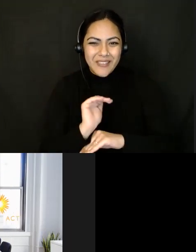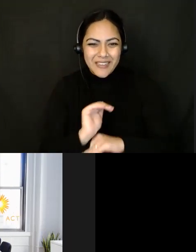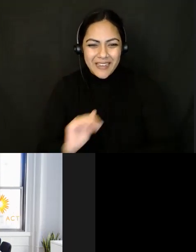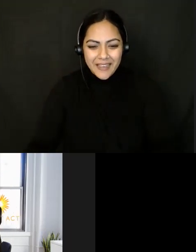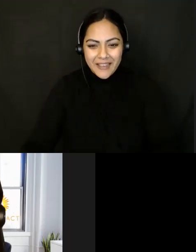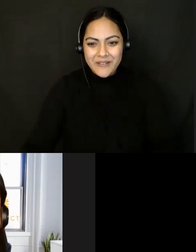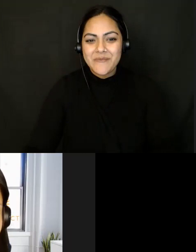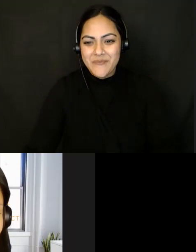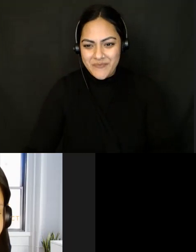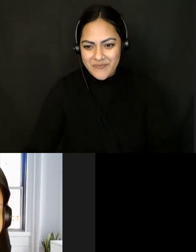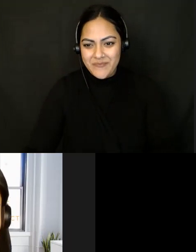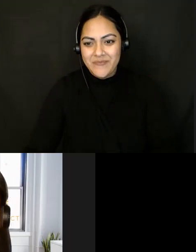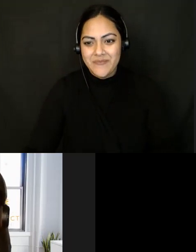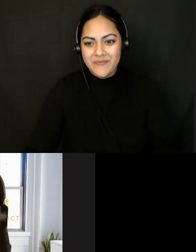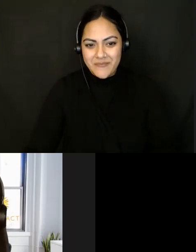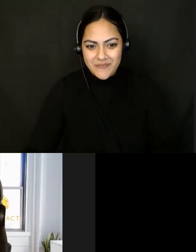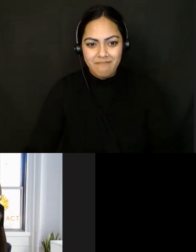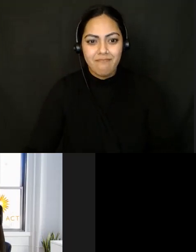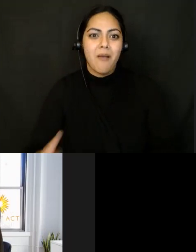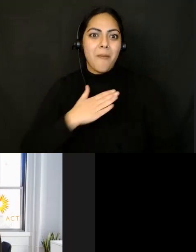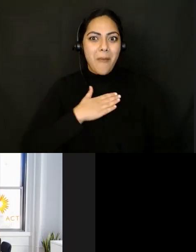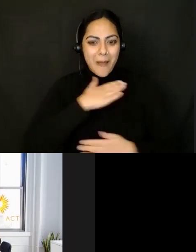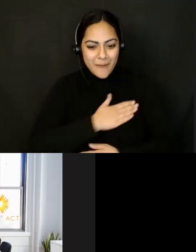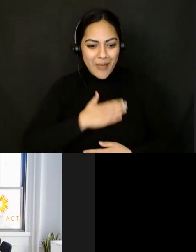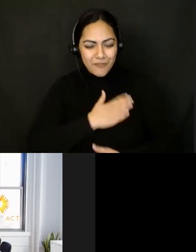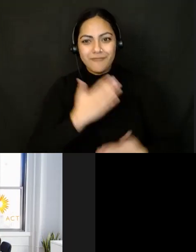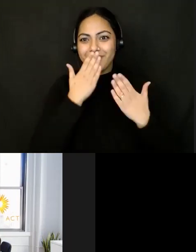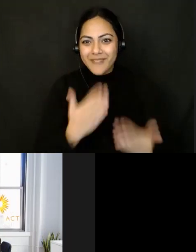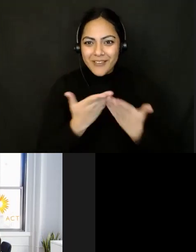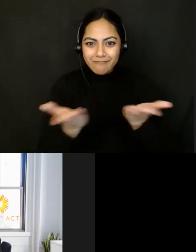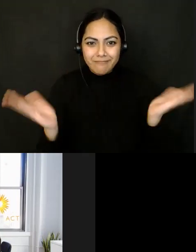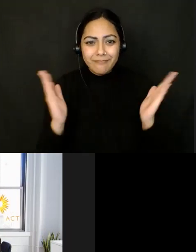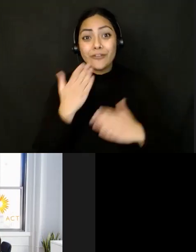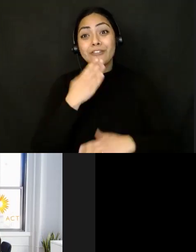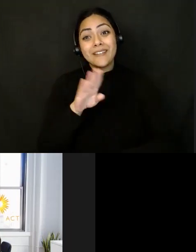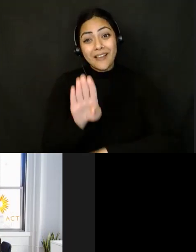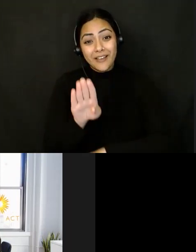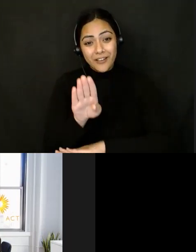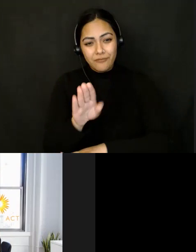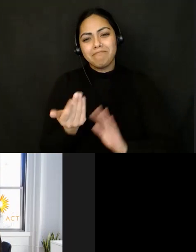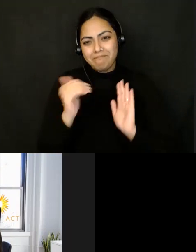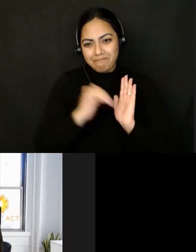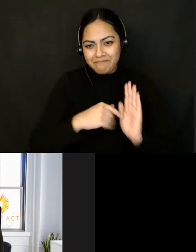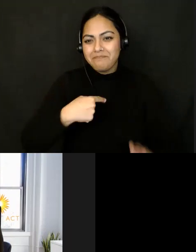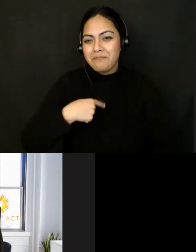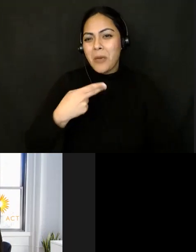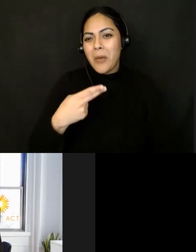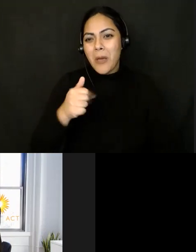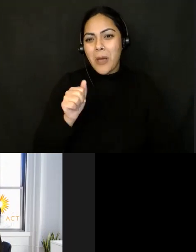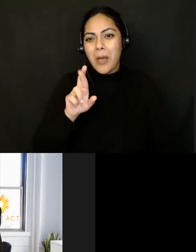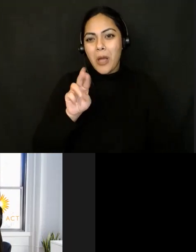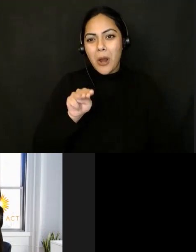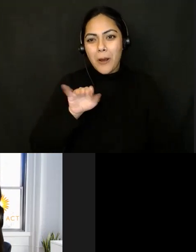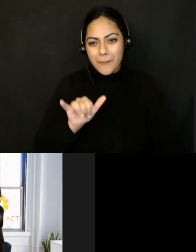My pleasure. Thank you all. And good afternoon. As mentioned earlier, my name is Harmy Mendoza. I am